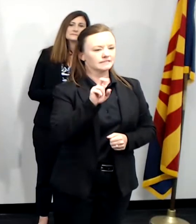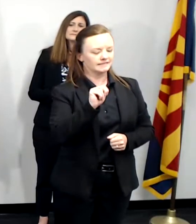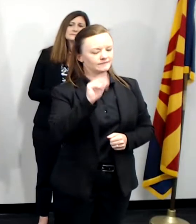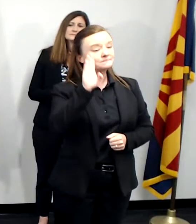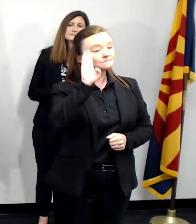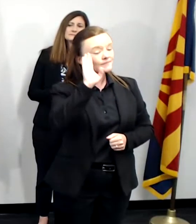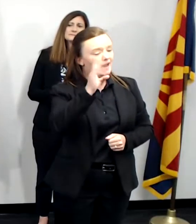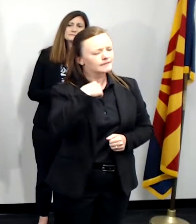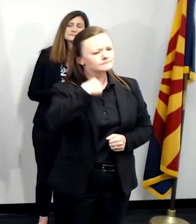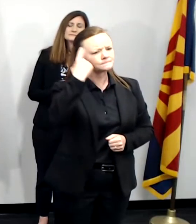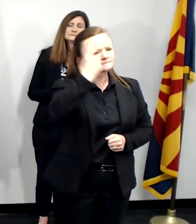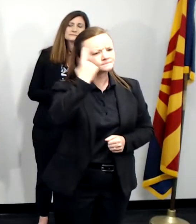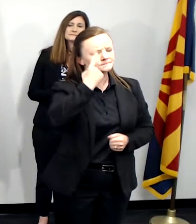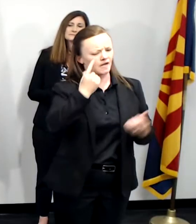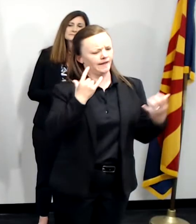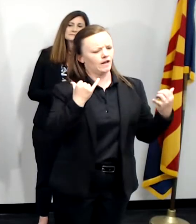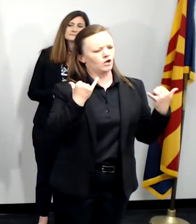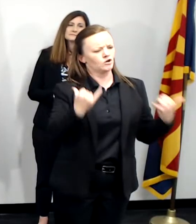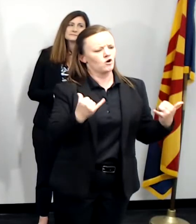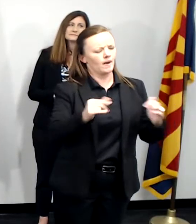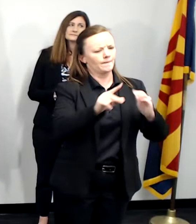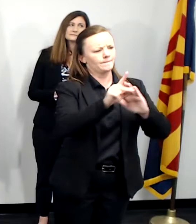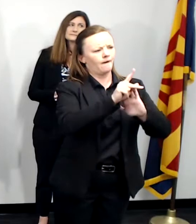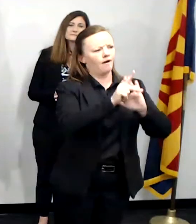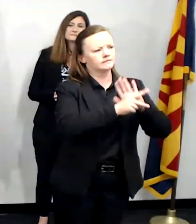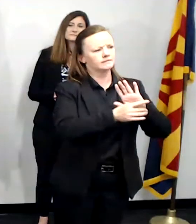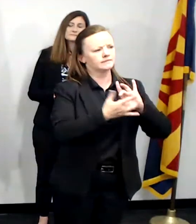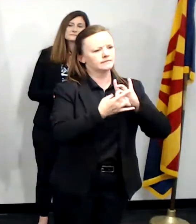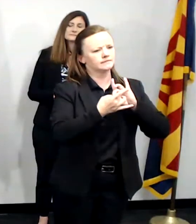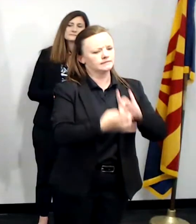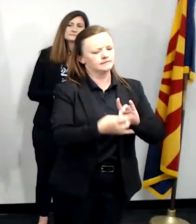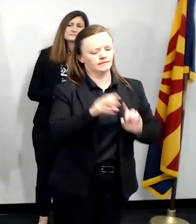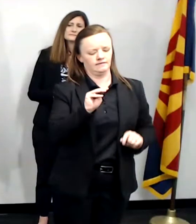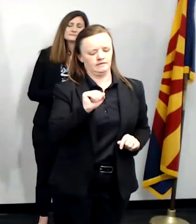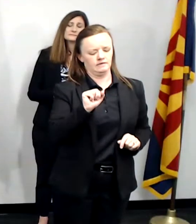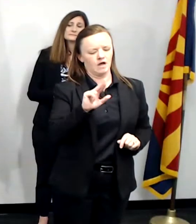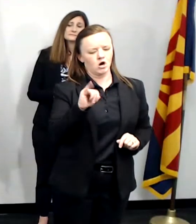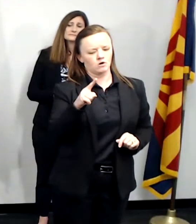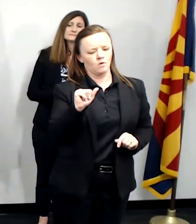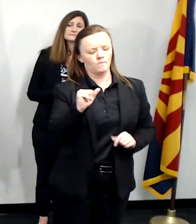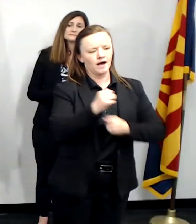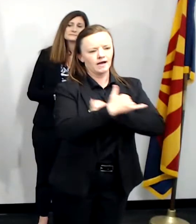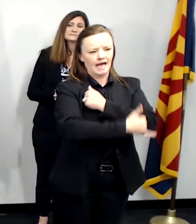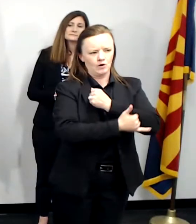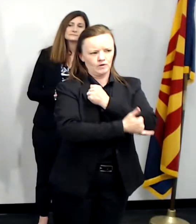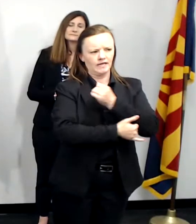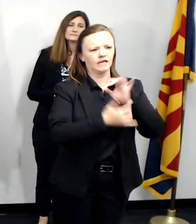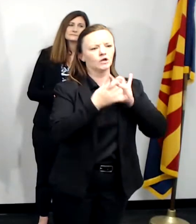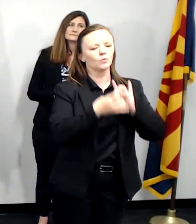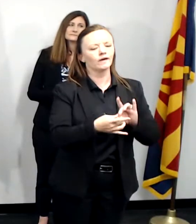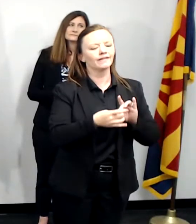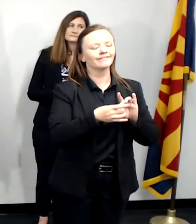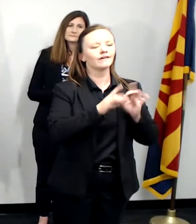was wondering, what is the current policy in Maricopa County for contact